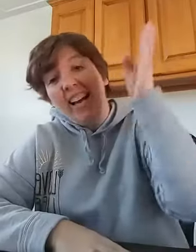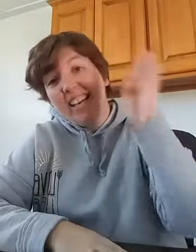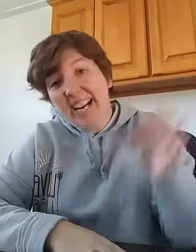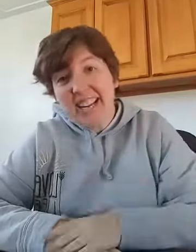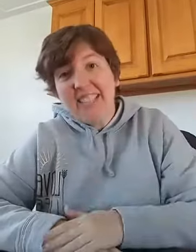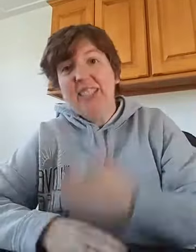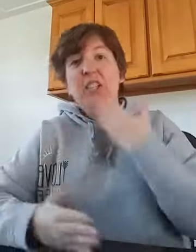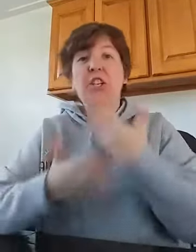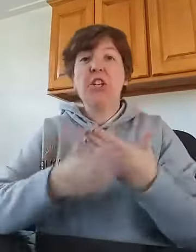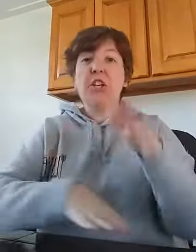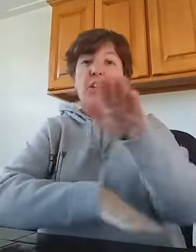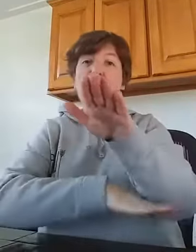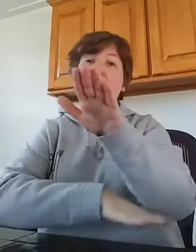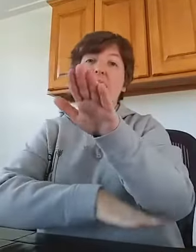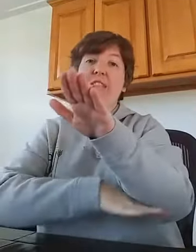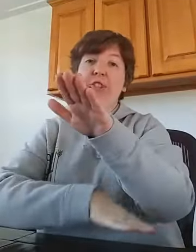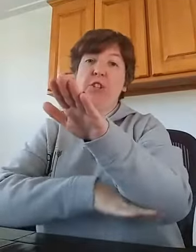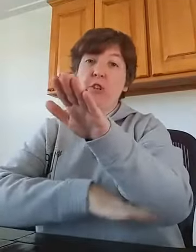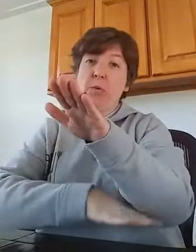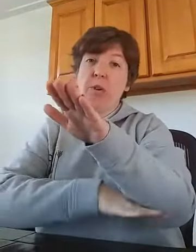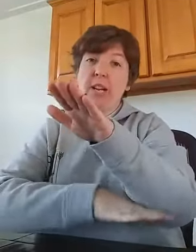Hi guys, good afternoon.